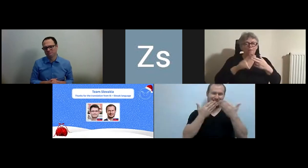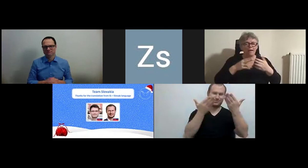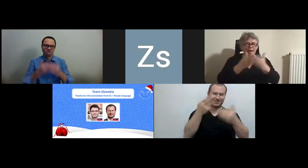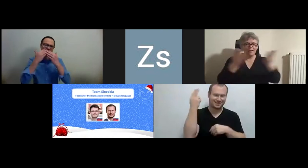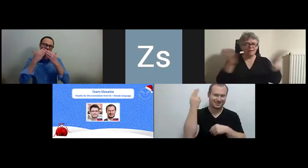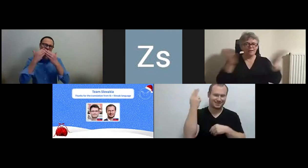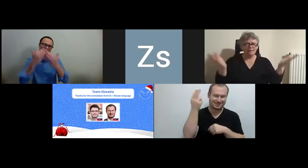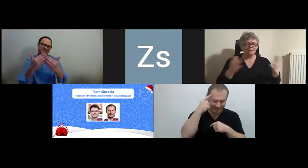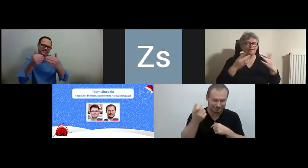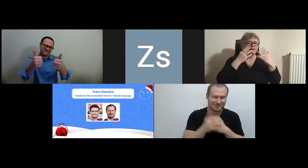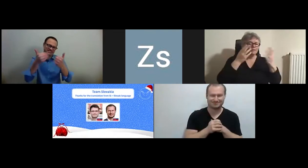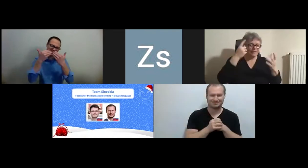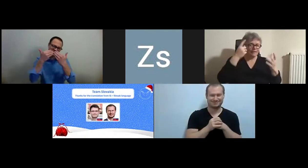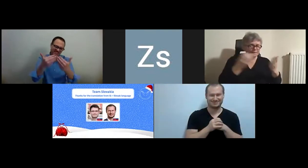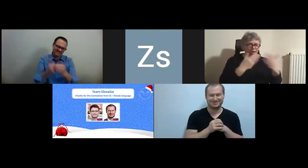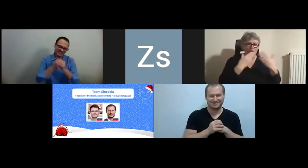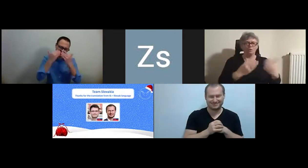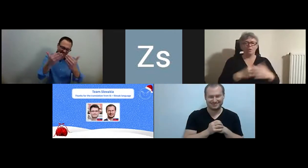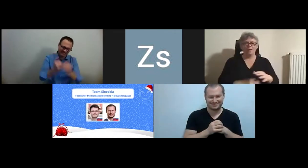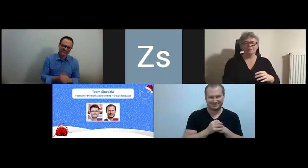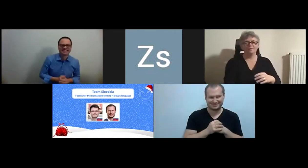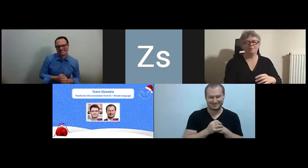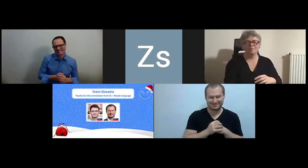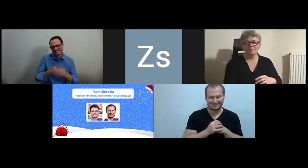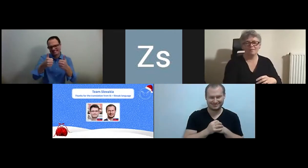Merry Christmas to you all. And thank you, Slovenia.